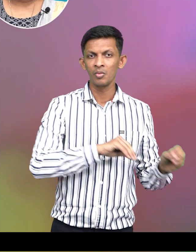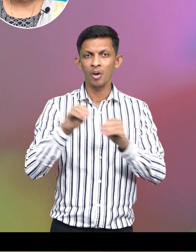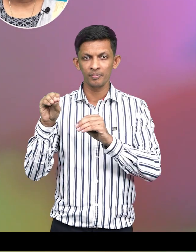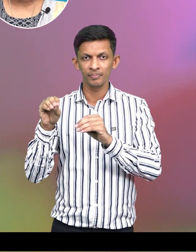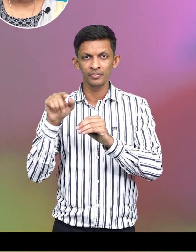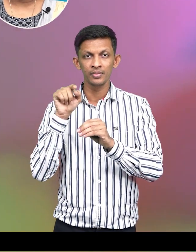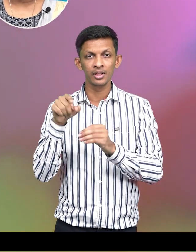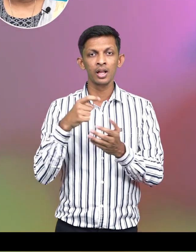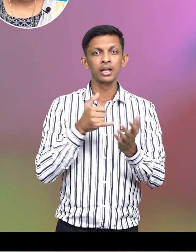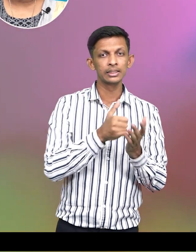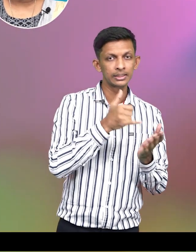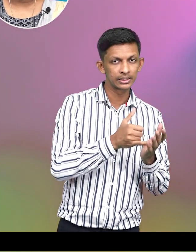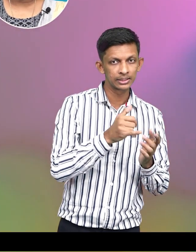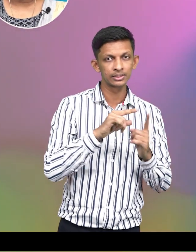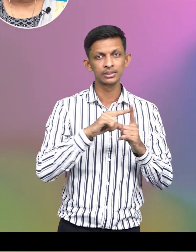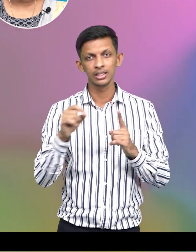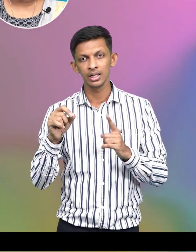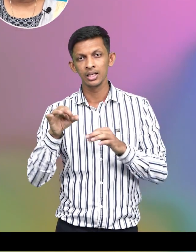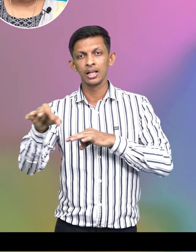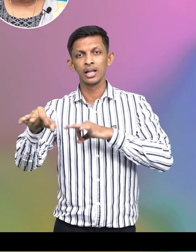rural to urban migration,